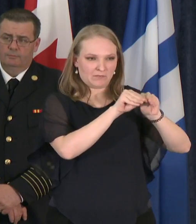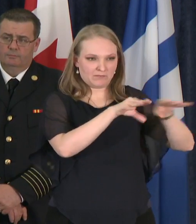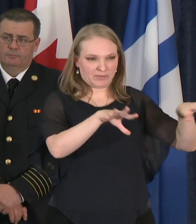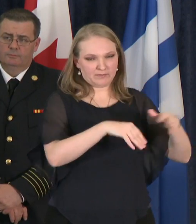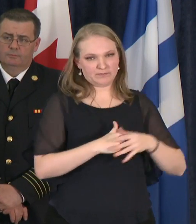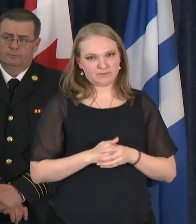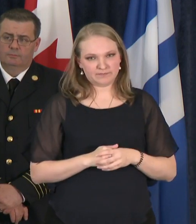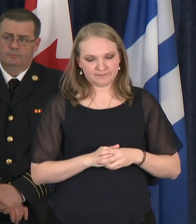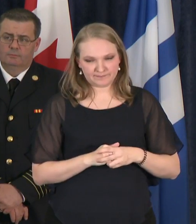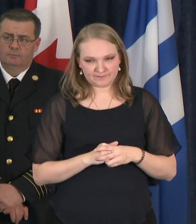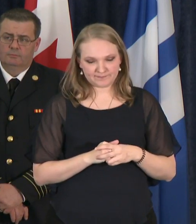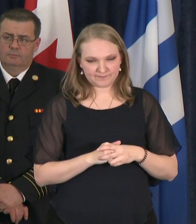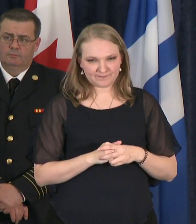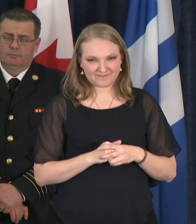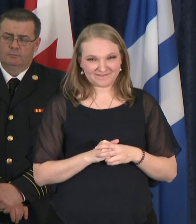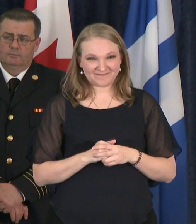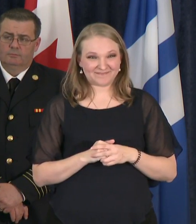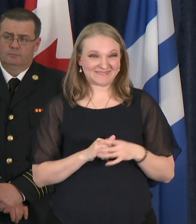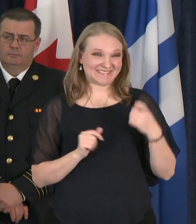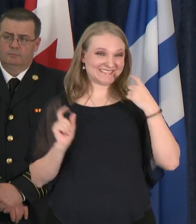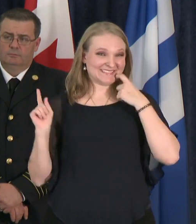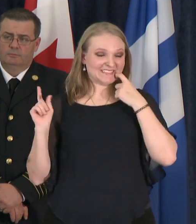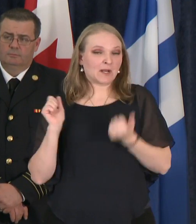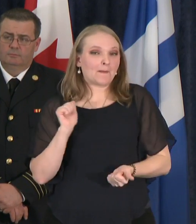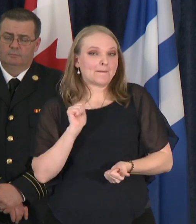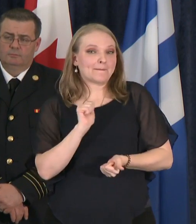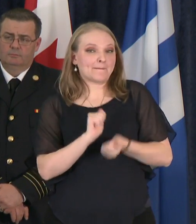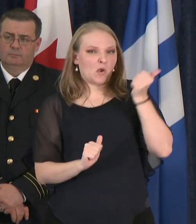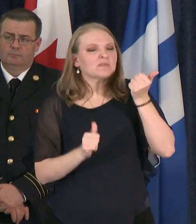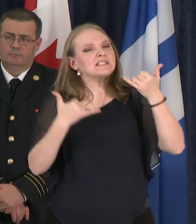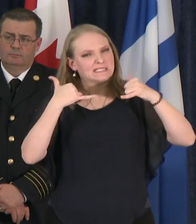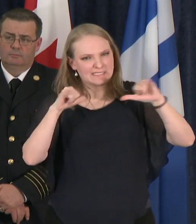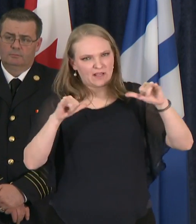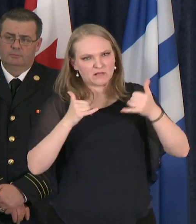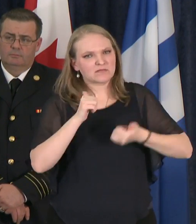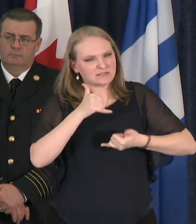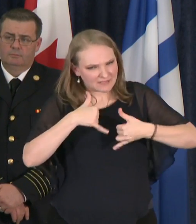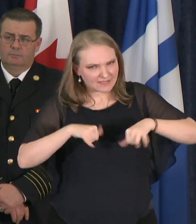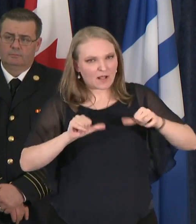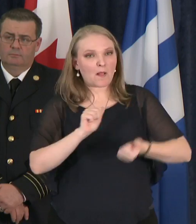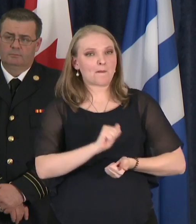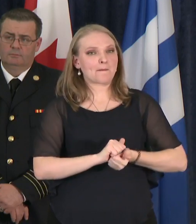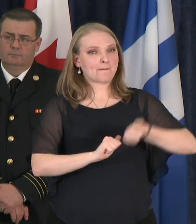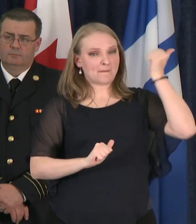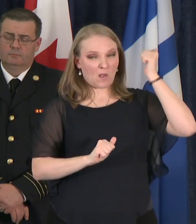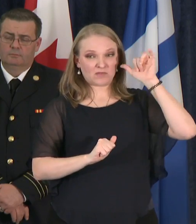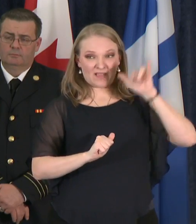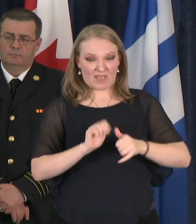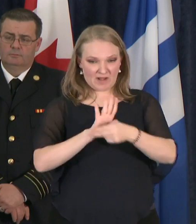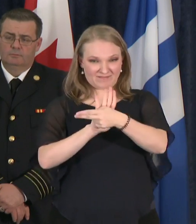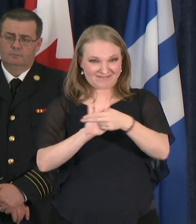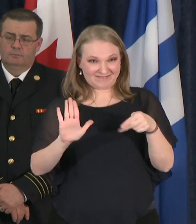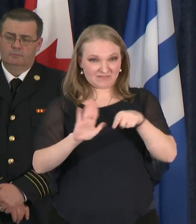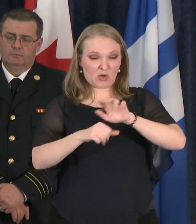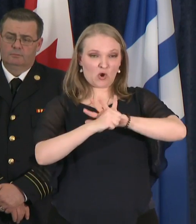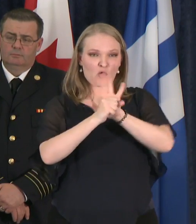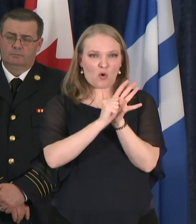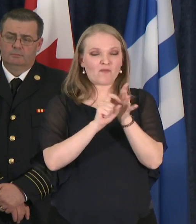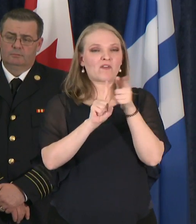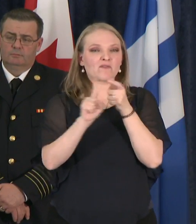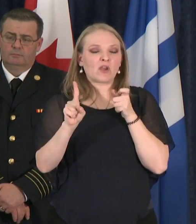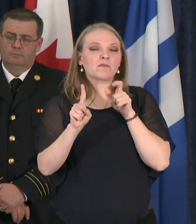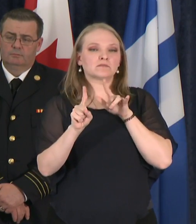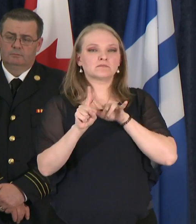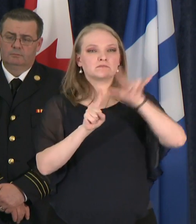that the vast majority of our cases, actually that still is the case, the vast majority of our cases are linked to travel outside